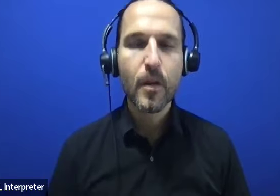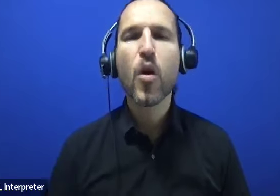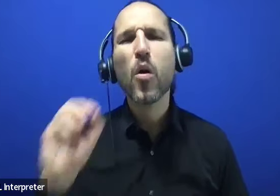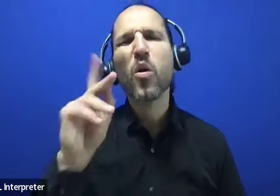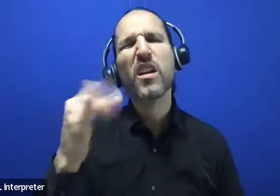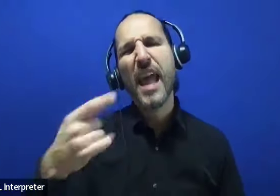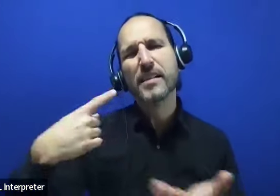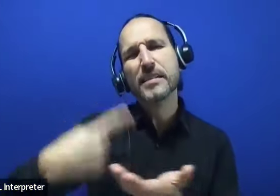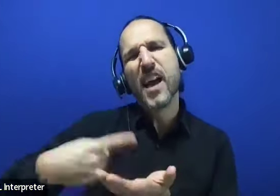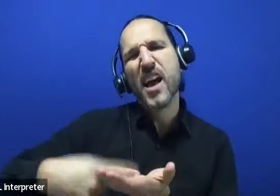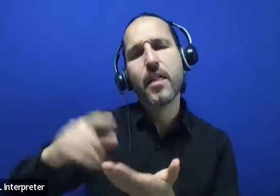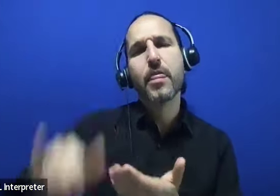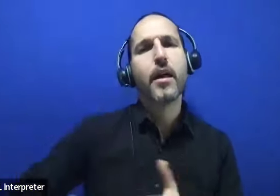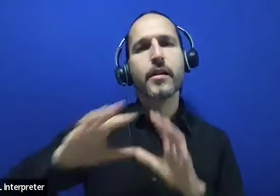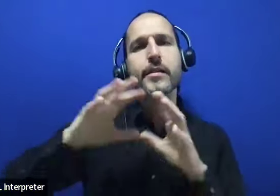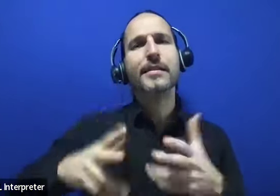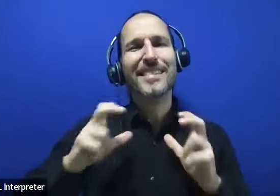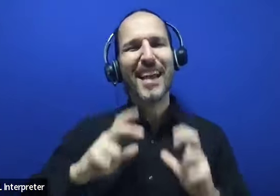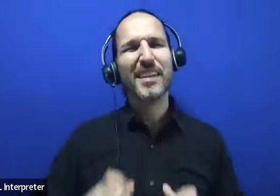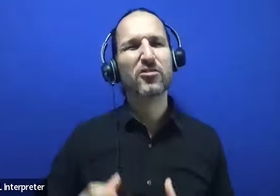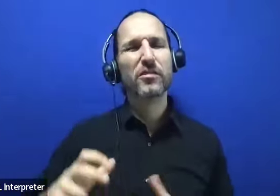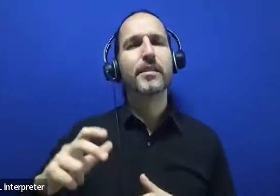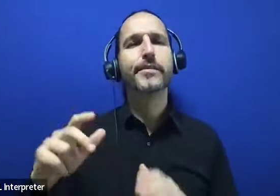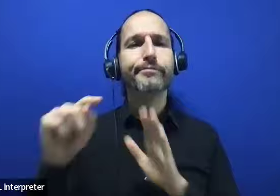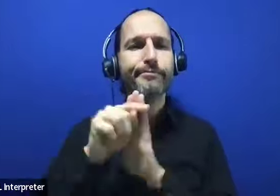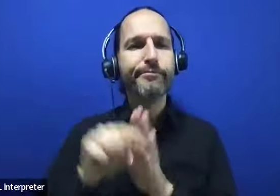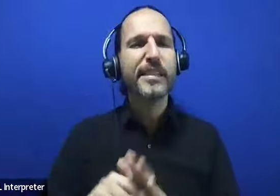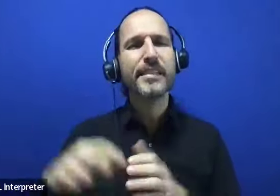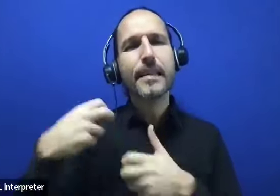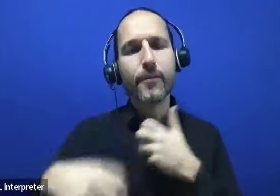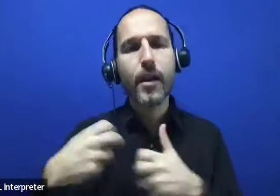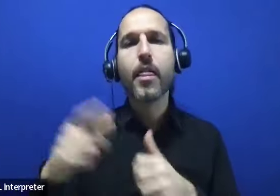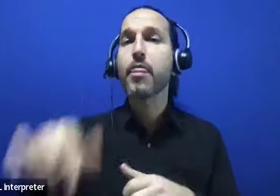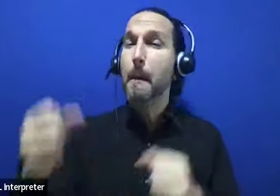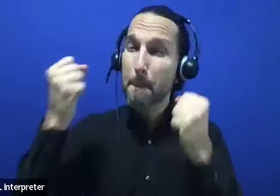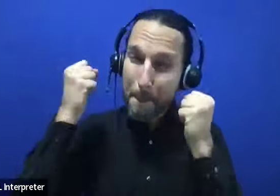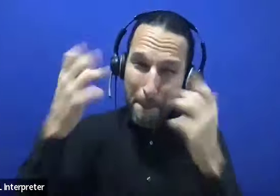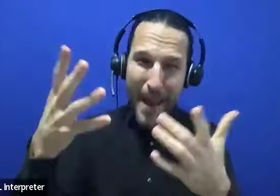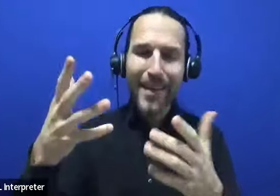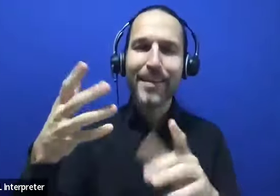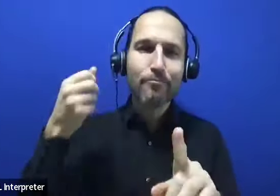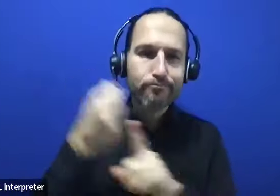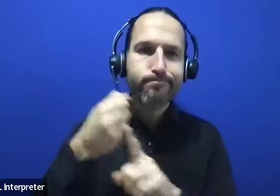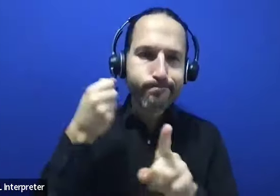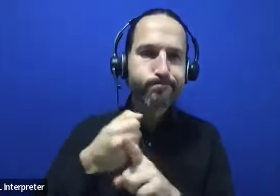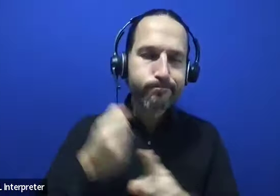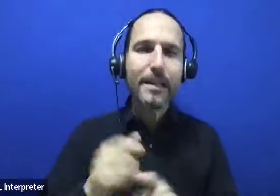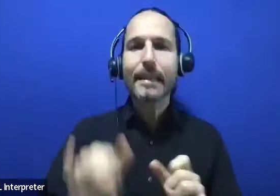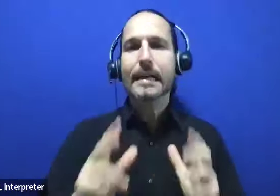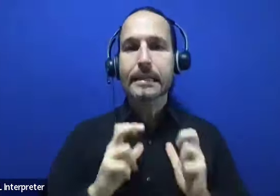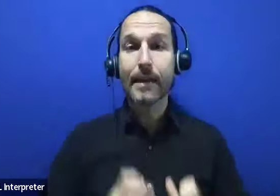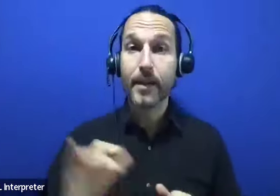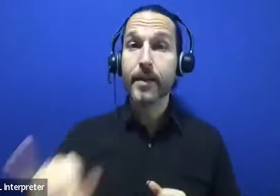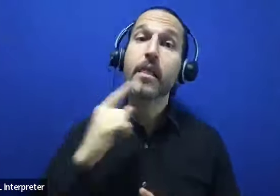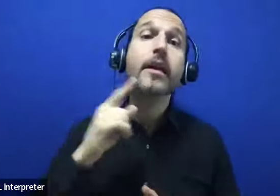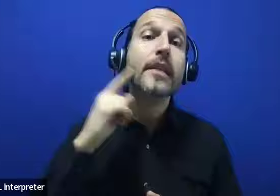Okay, let's look at the sensory deficits in charge. And it's really multi-sensory impairment. Now, if you're deaf-blind, you're